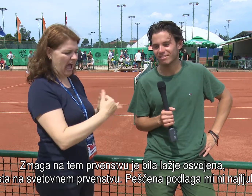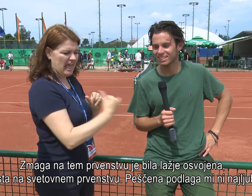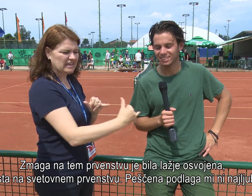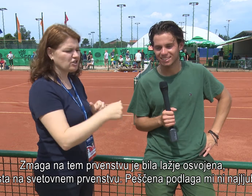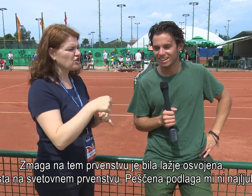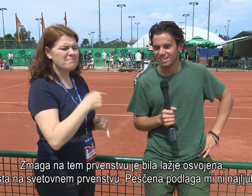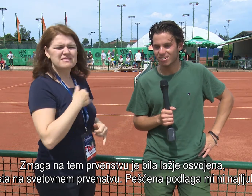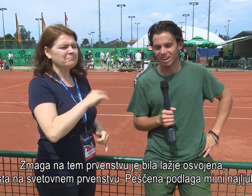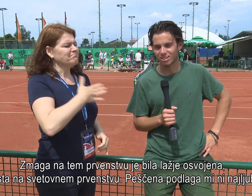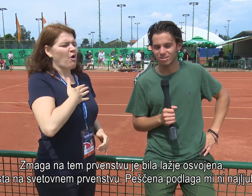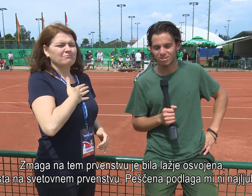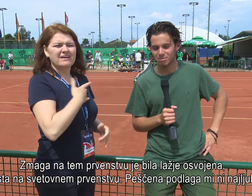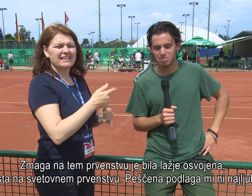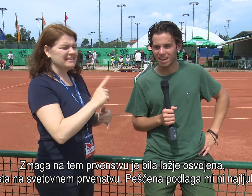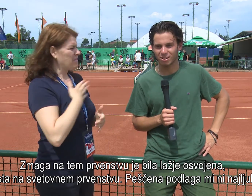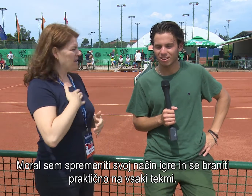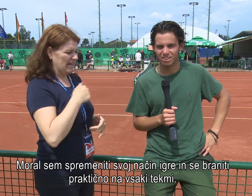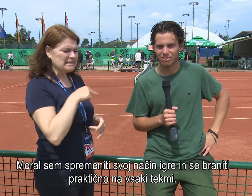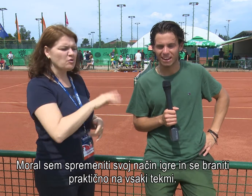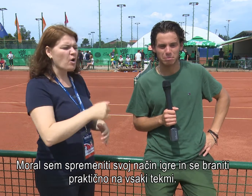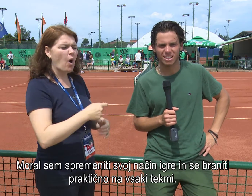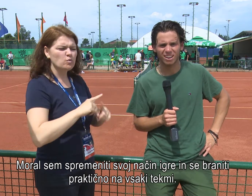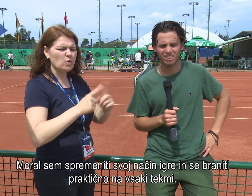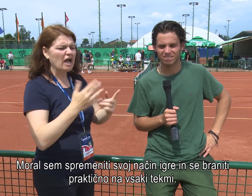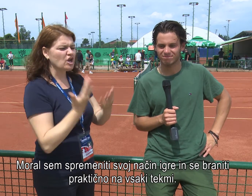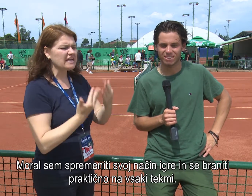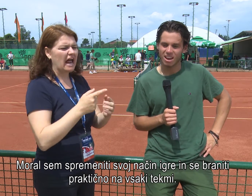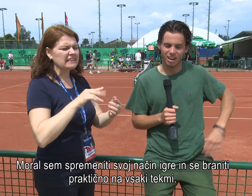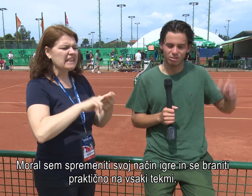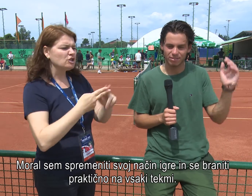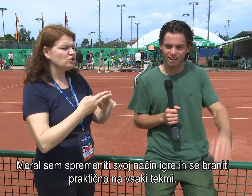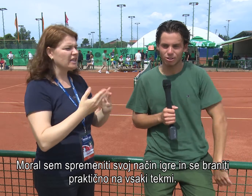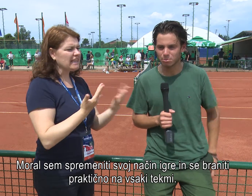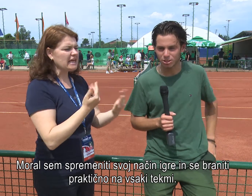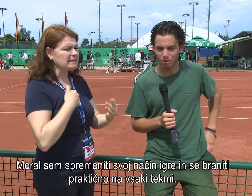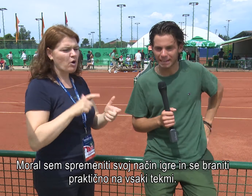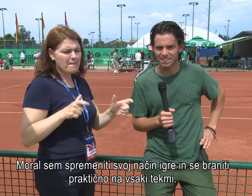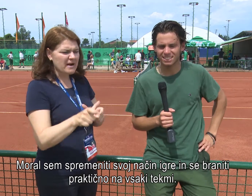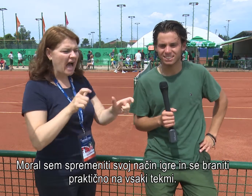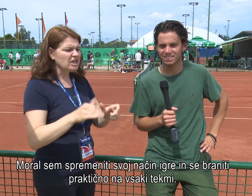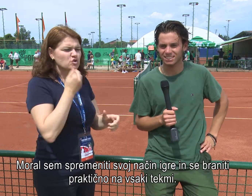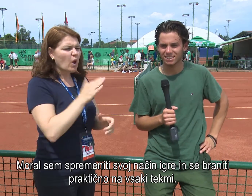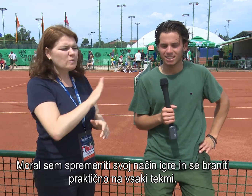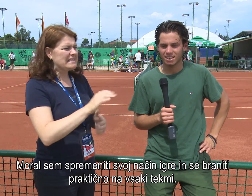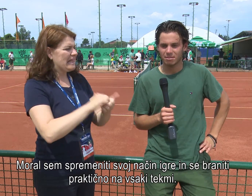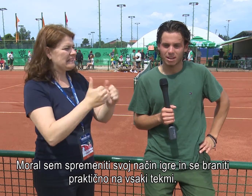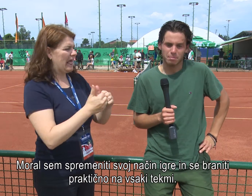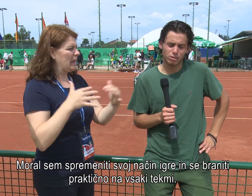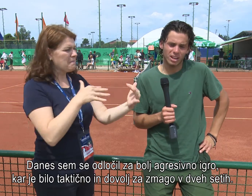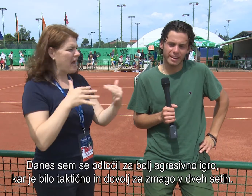surface. So I had to play totally different game style. I had to defend almost all matches. But today I